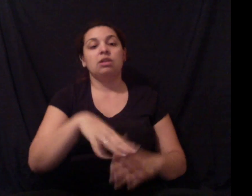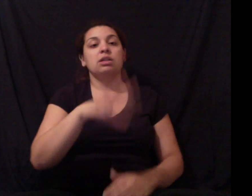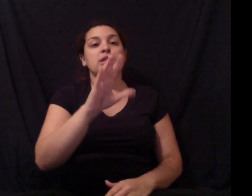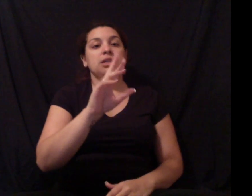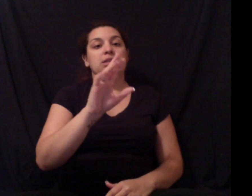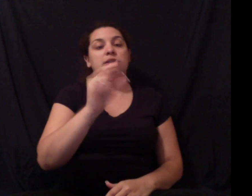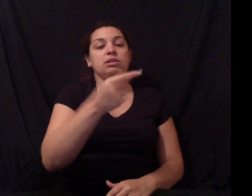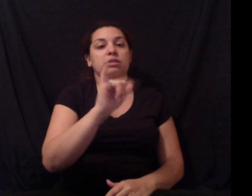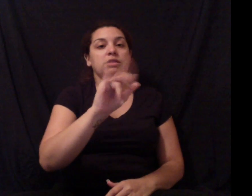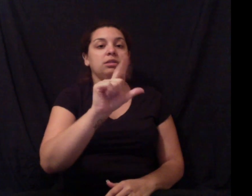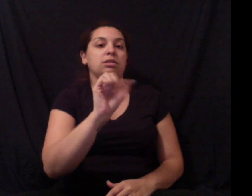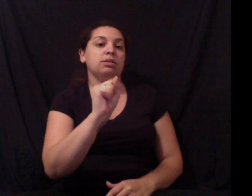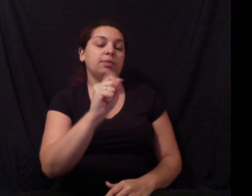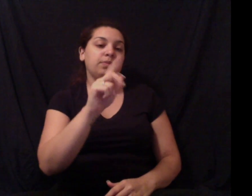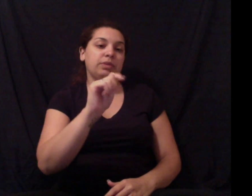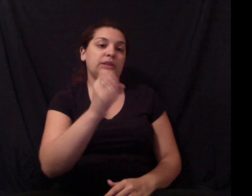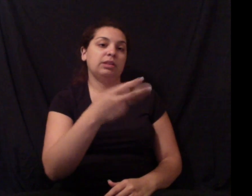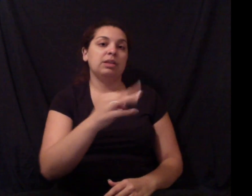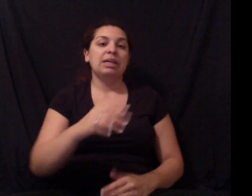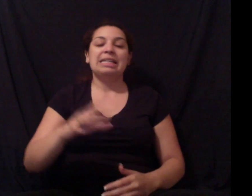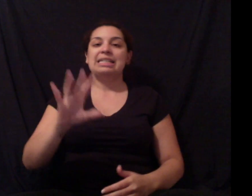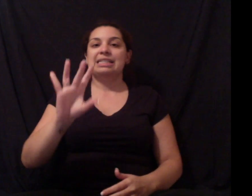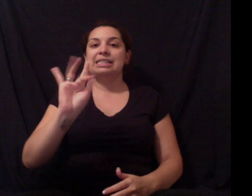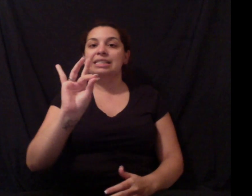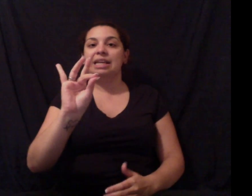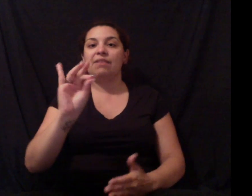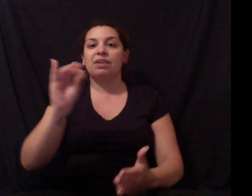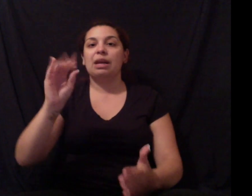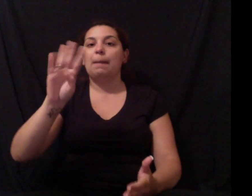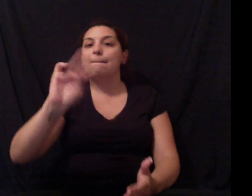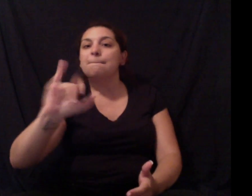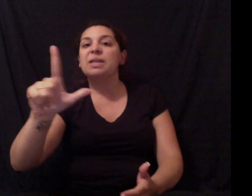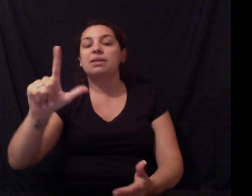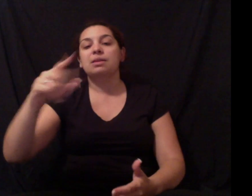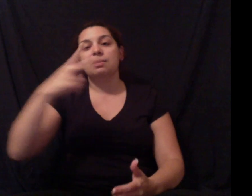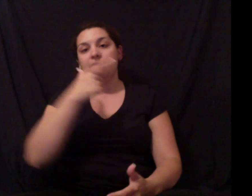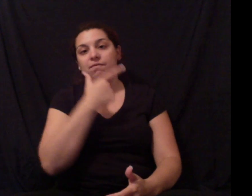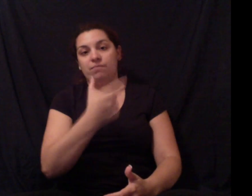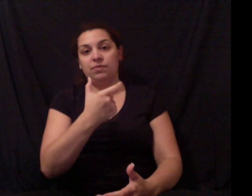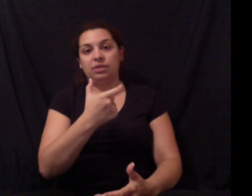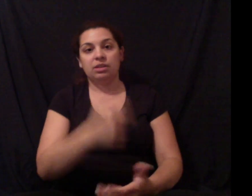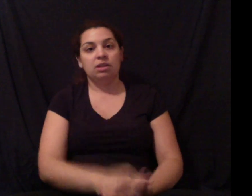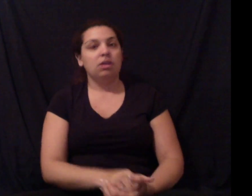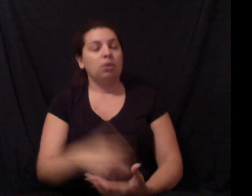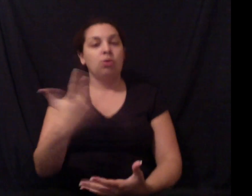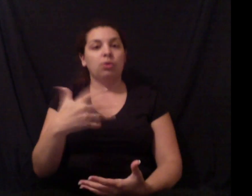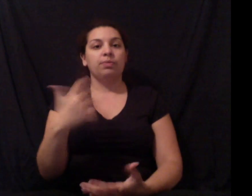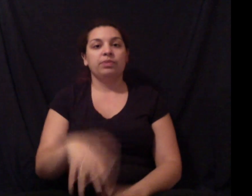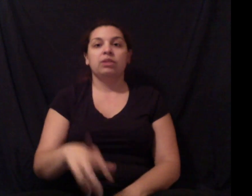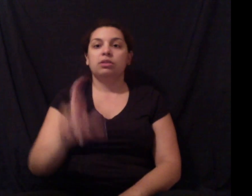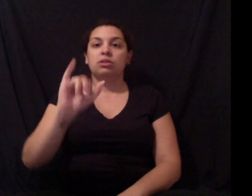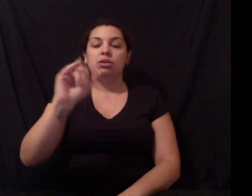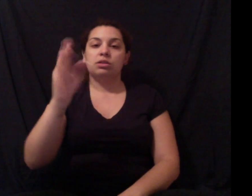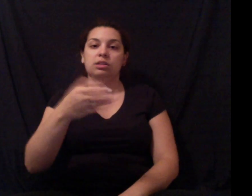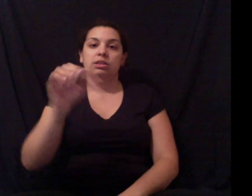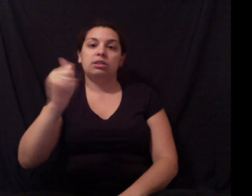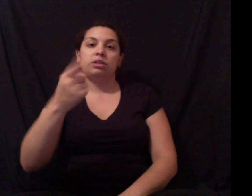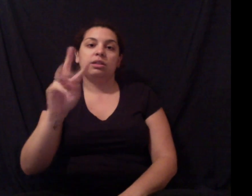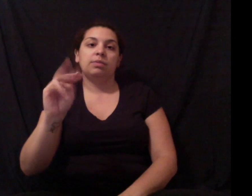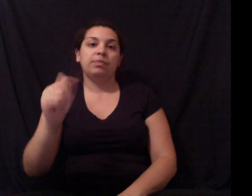7 million views. It topped out on a number of Reddit communities, including r/gaming, and the headline pretty much sums up